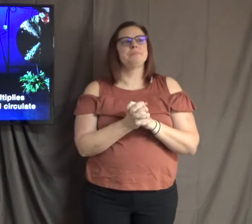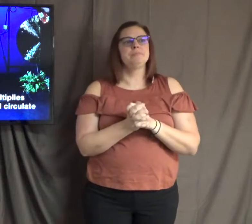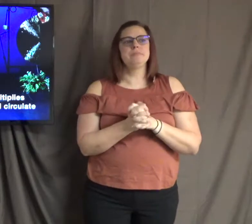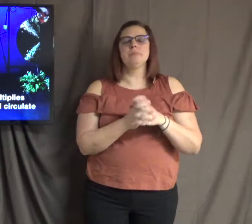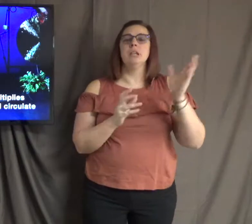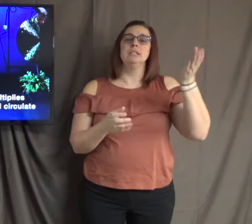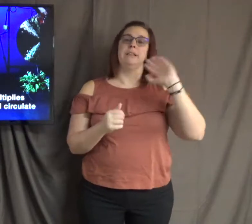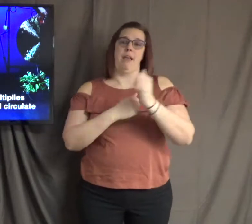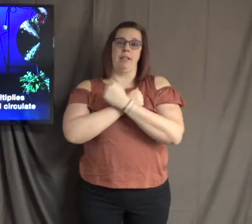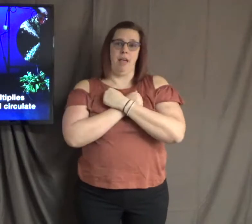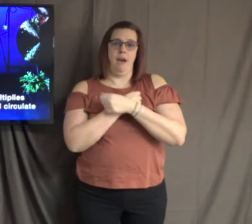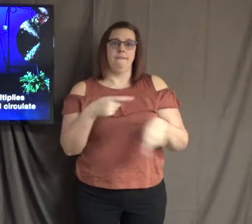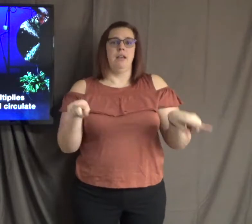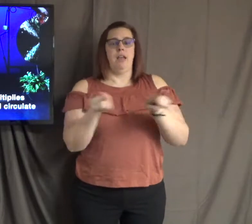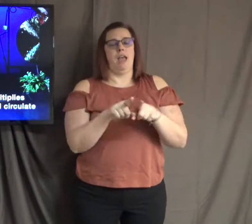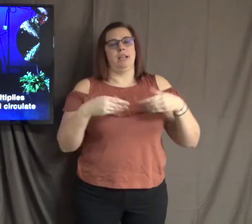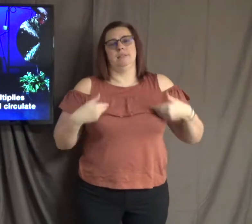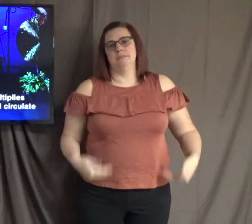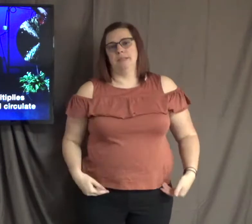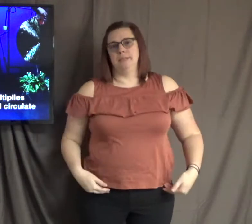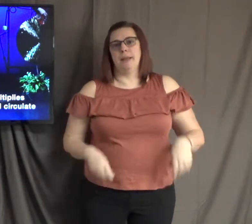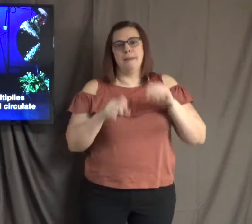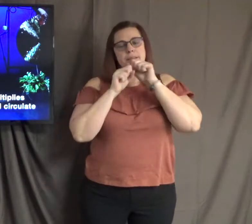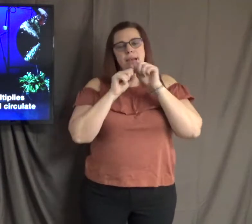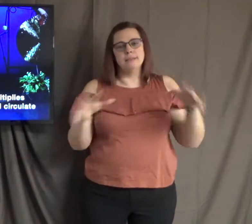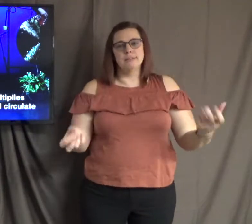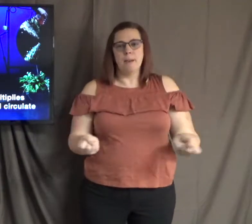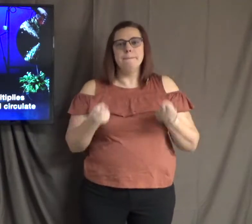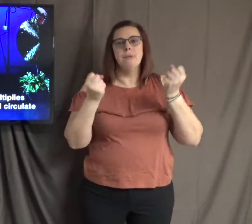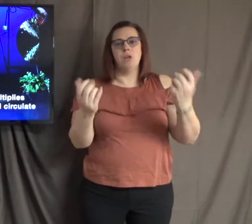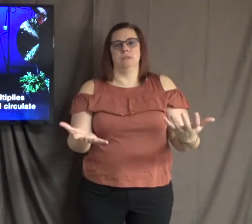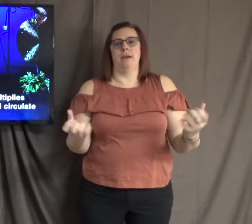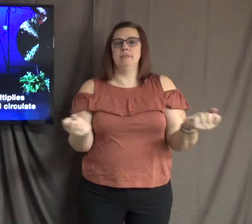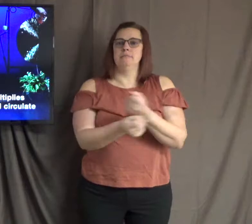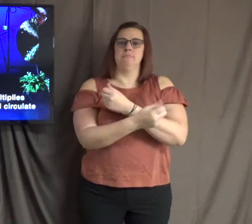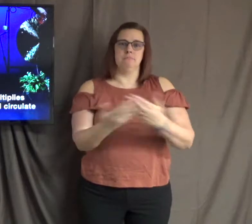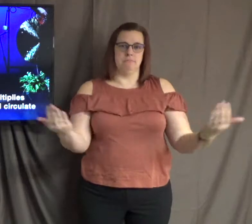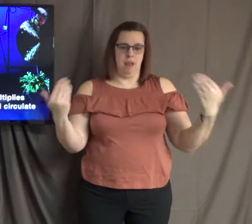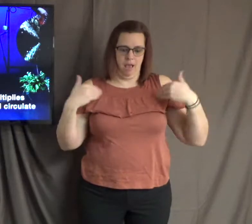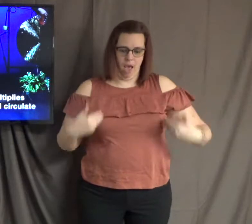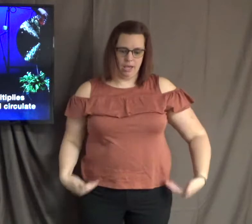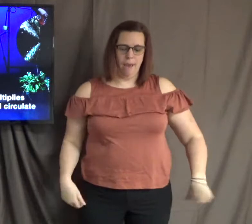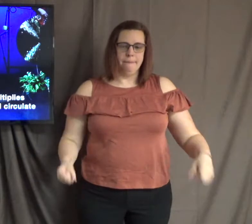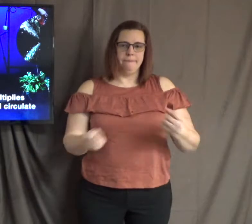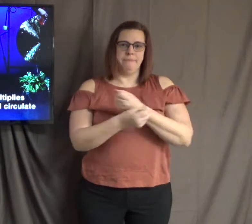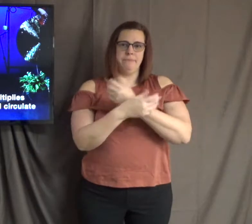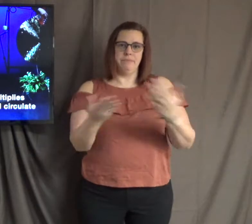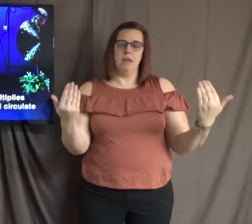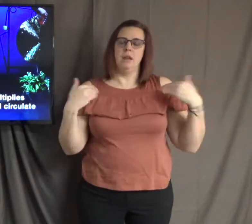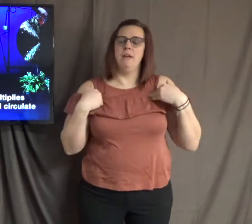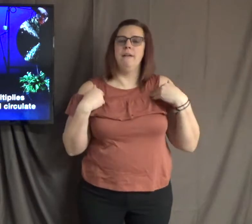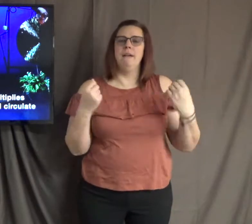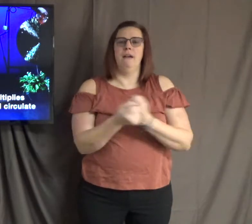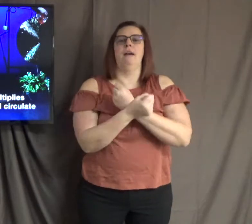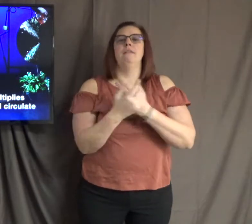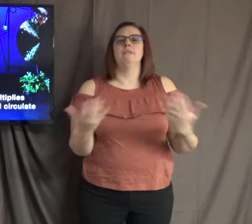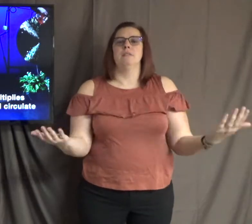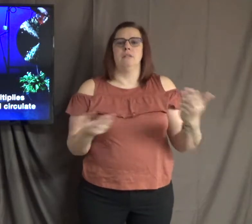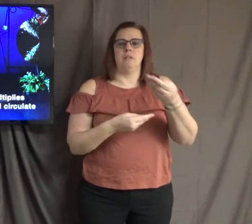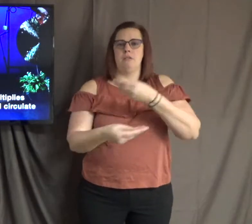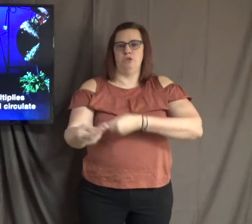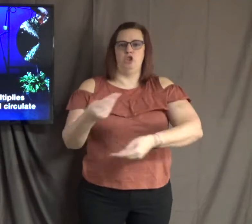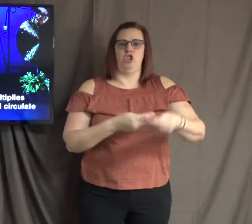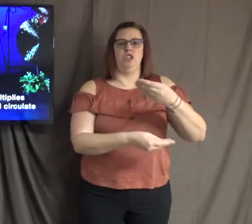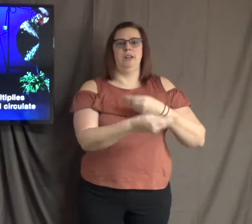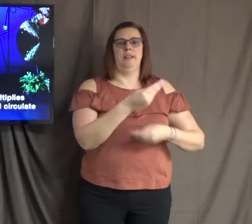Divine love, as me, blesses and multiplies all that I am, all that I have, and all that I